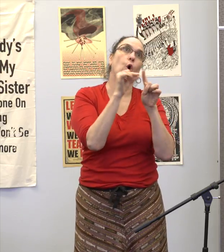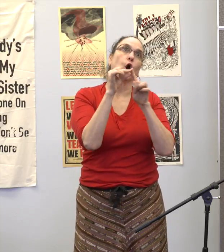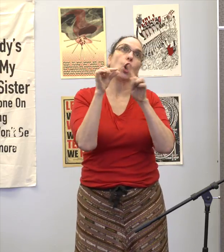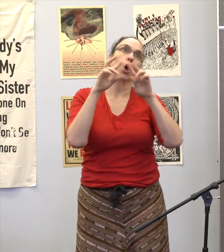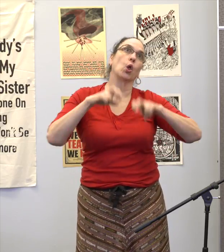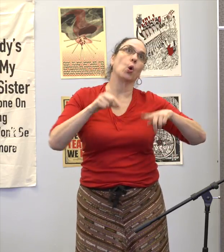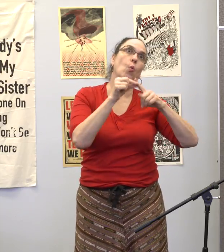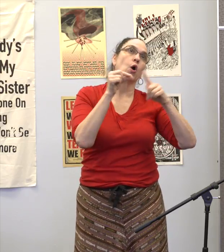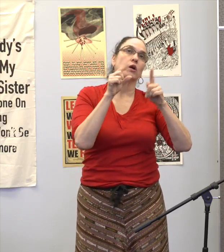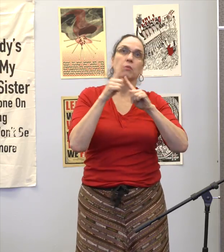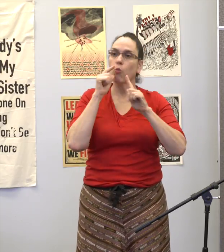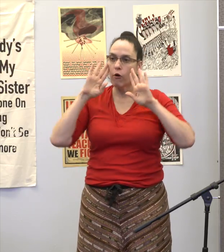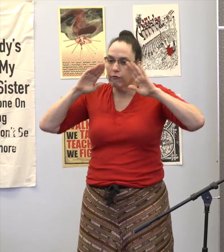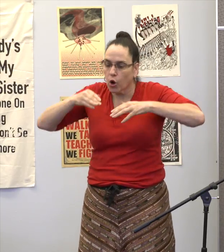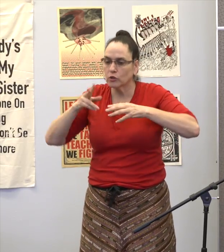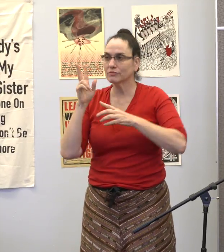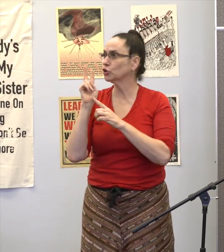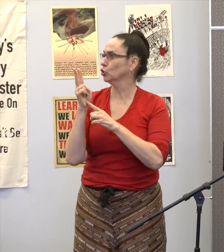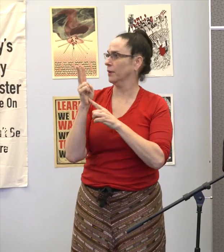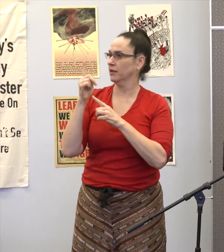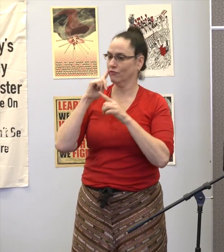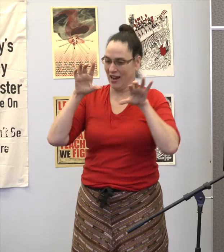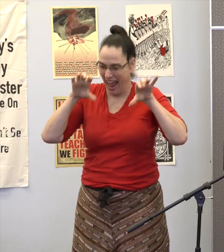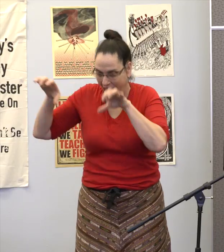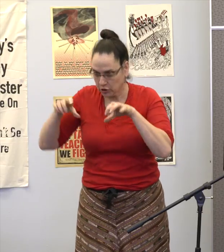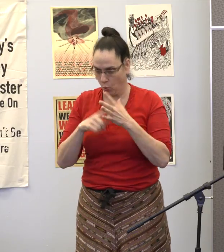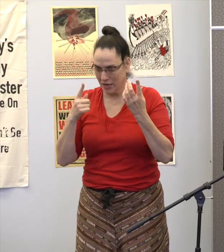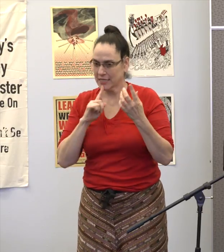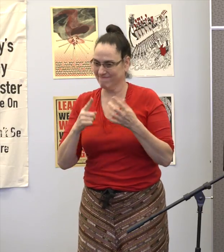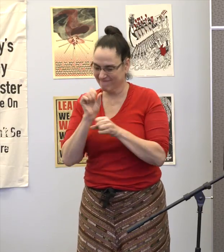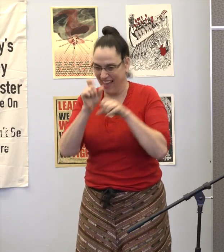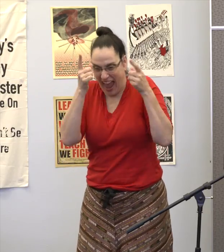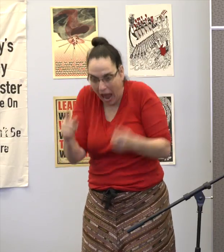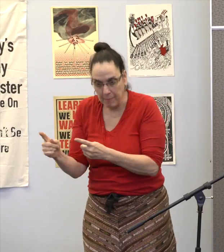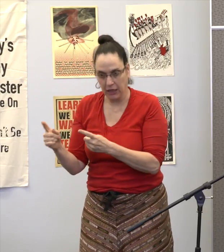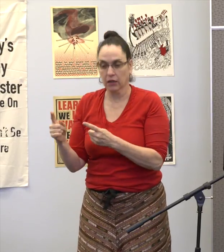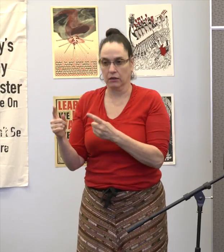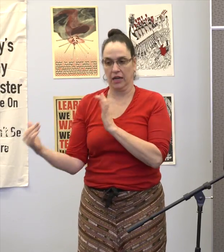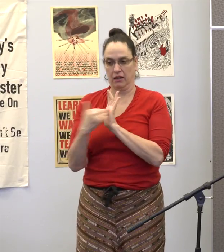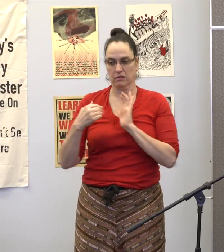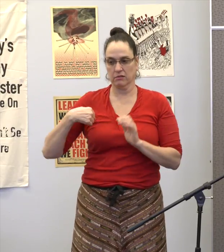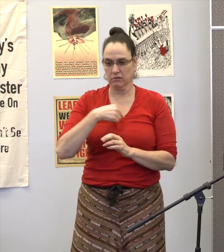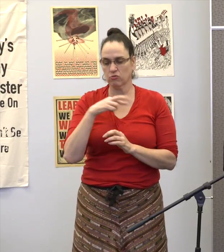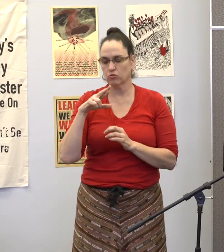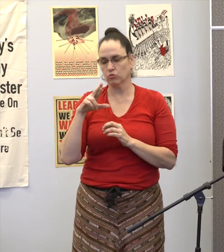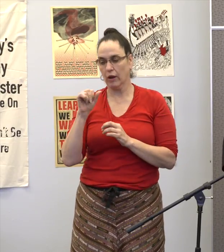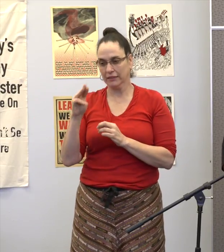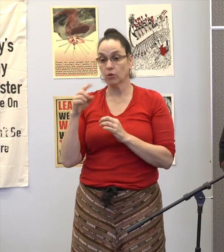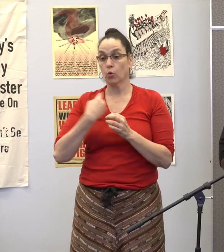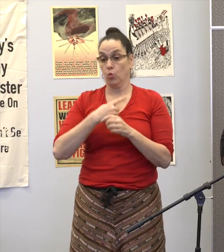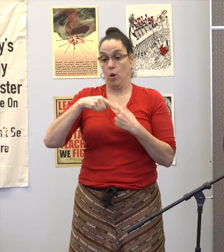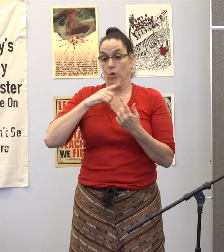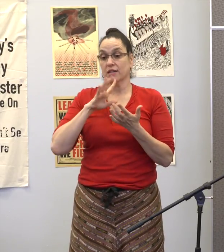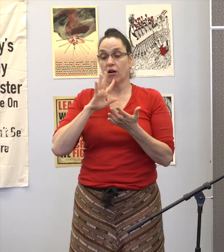not 2 minutes on the works of racism. And that's why in our movement, when we say racism, systemic racism,